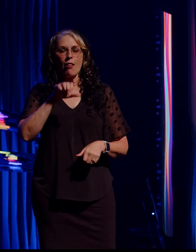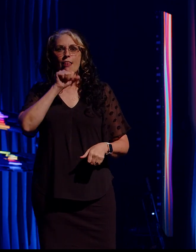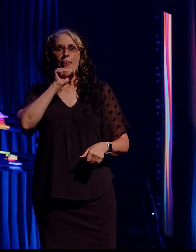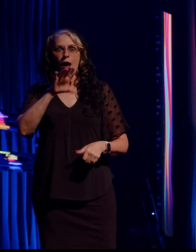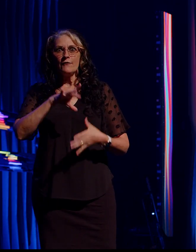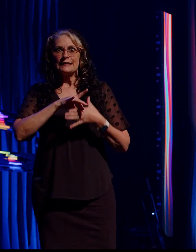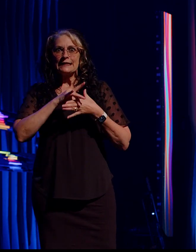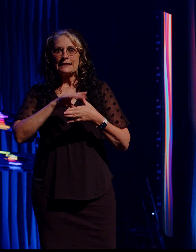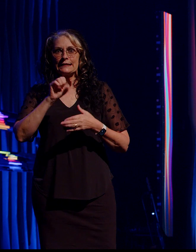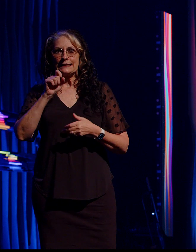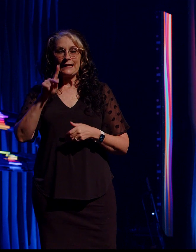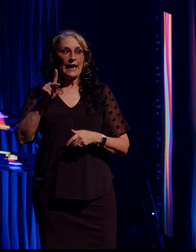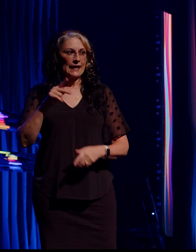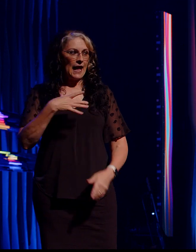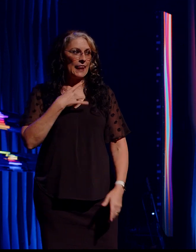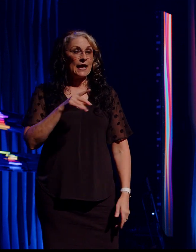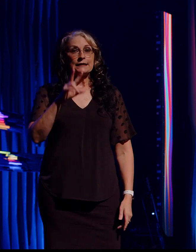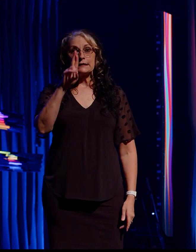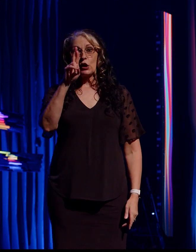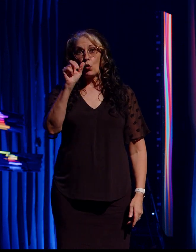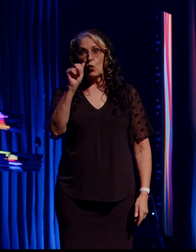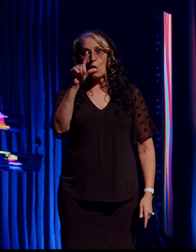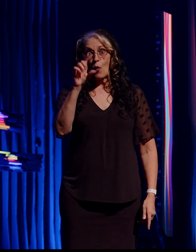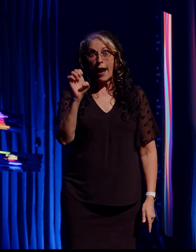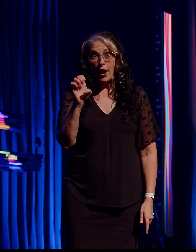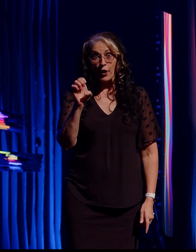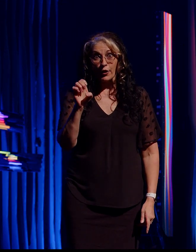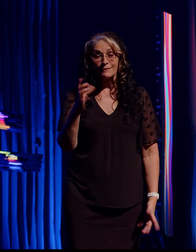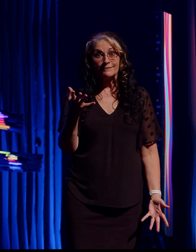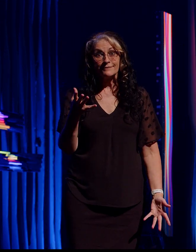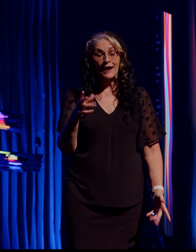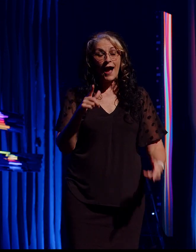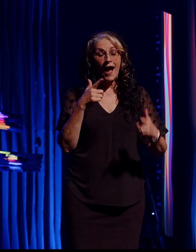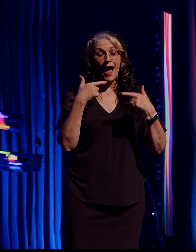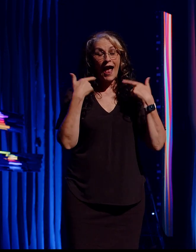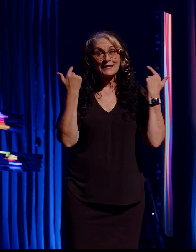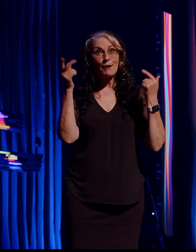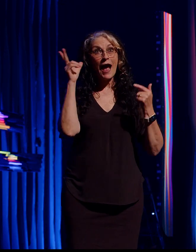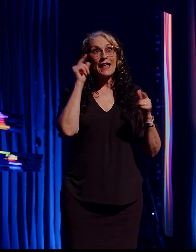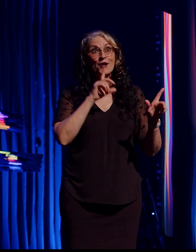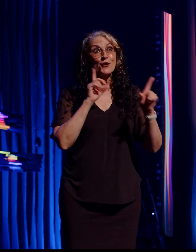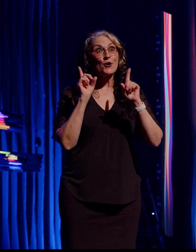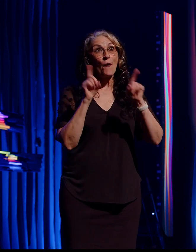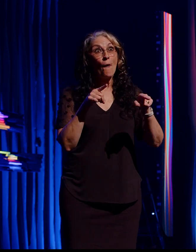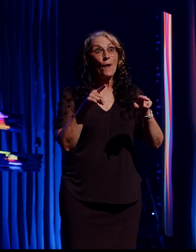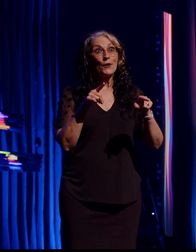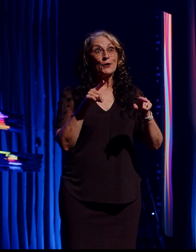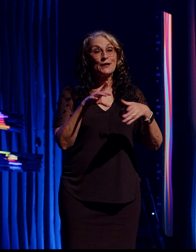and she likes it rare, if you didn't know that. It always makes me smile when I hear her order.